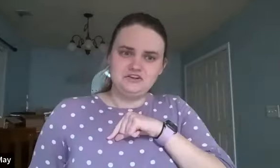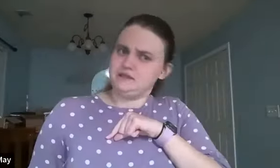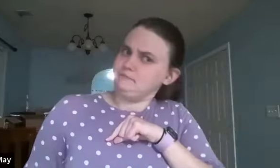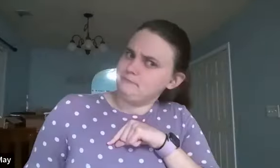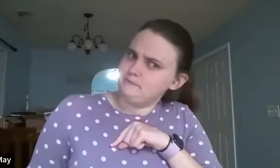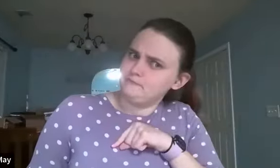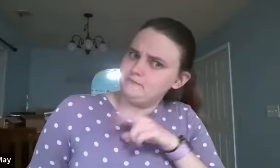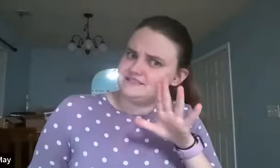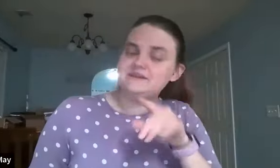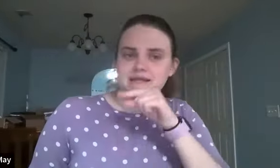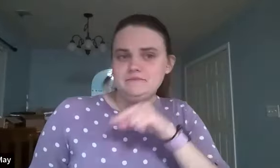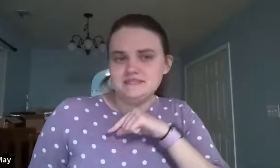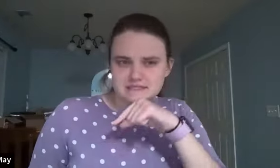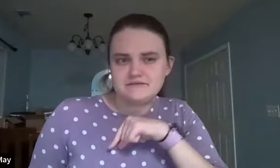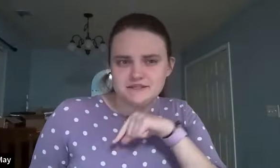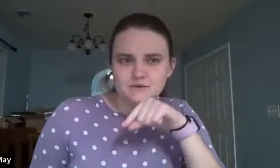like, what does that mean? It means Thanksgiving as well.